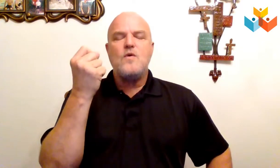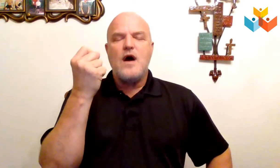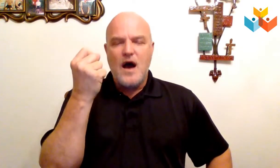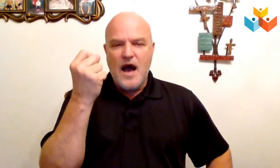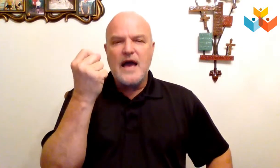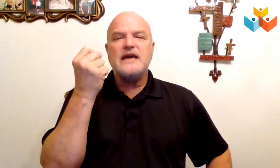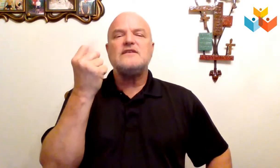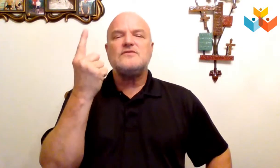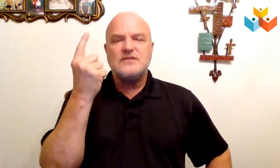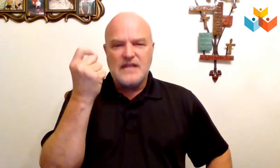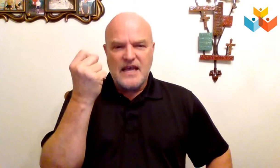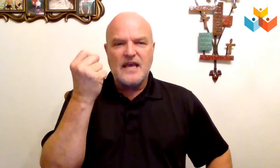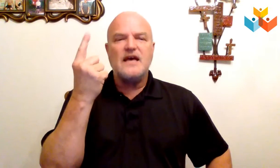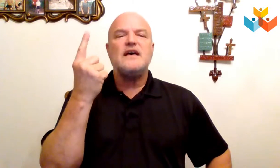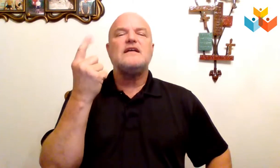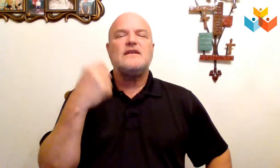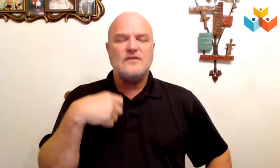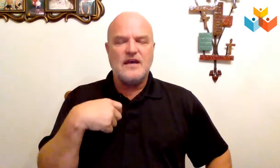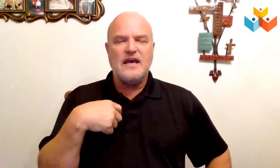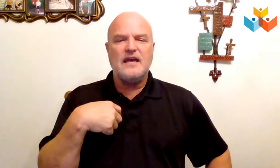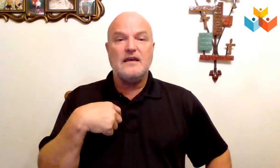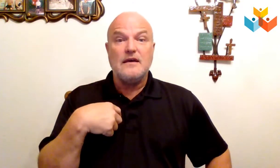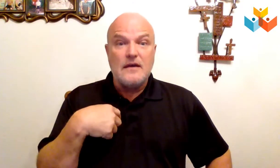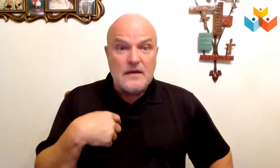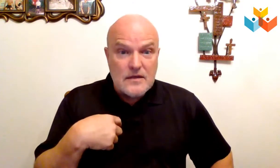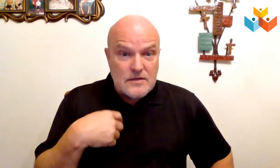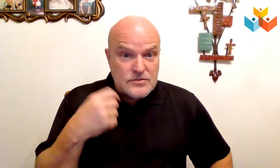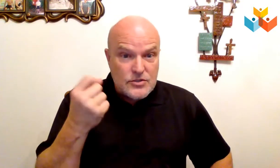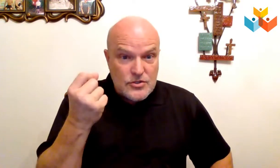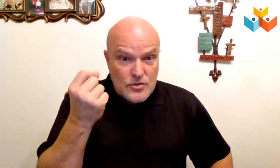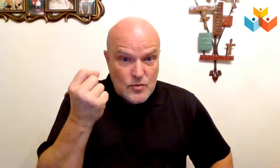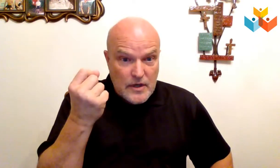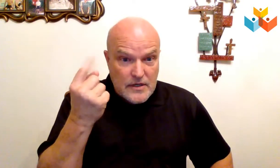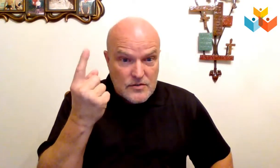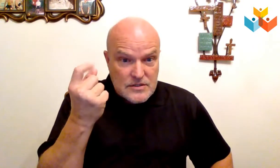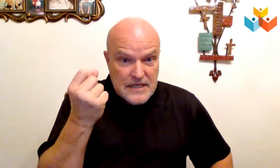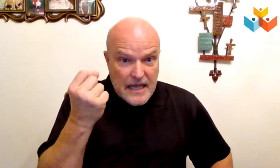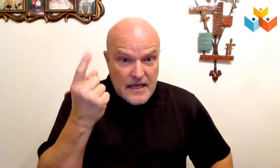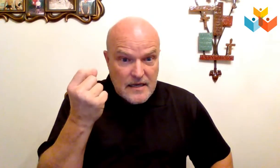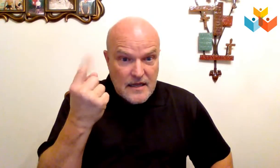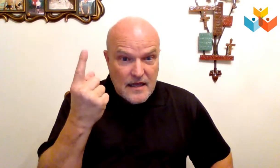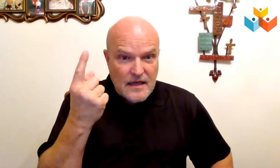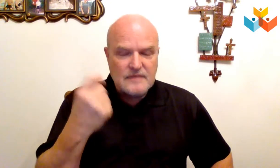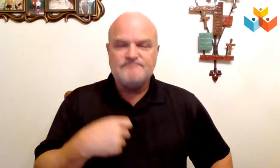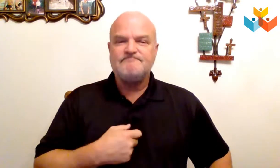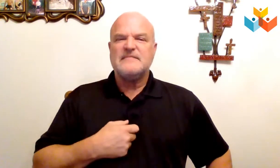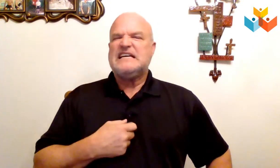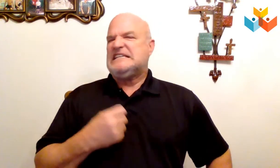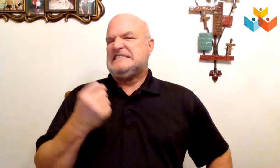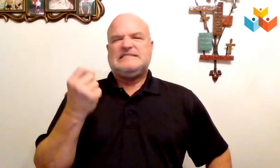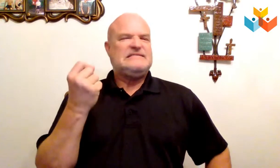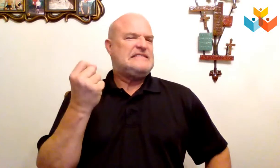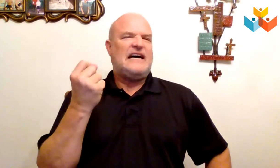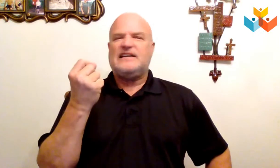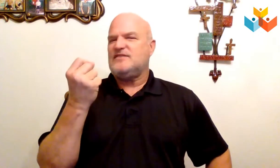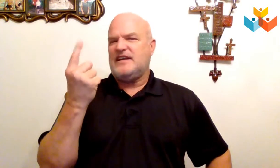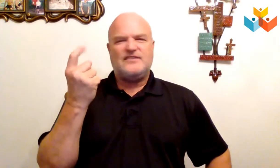Understand. Oh, I understand. Okay. Do you